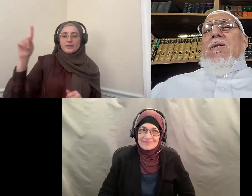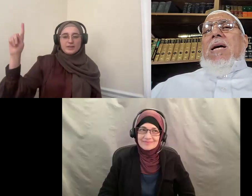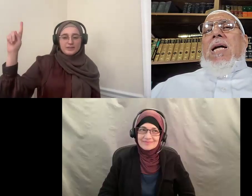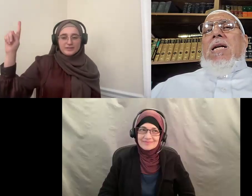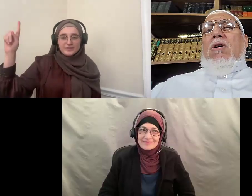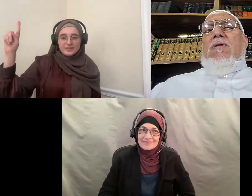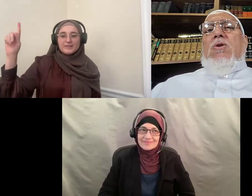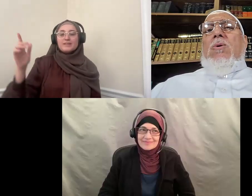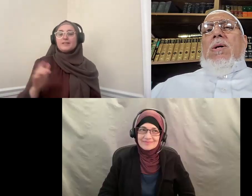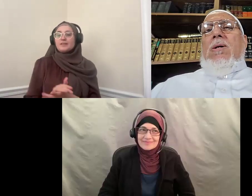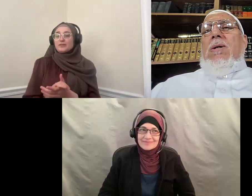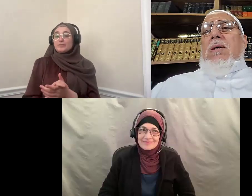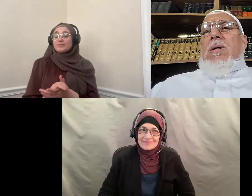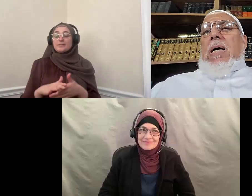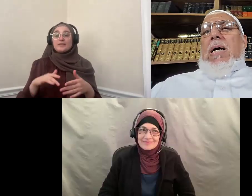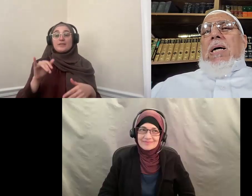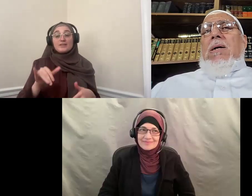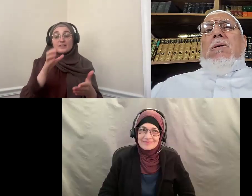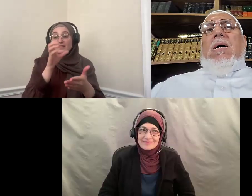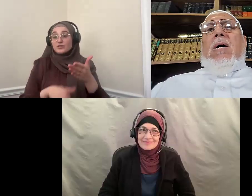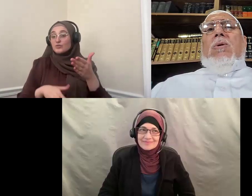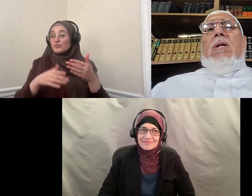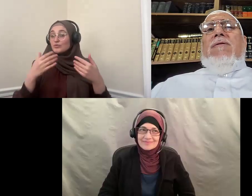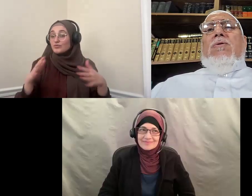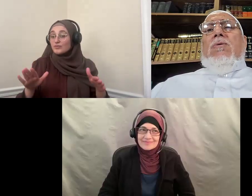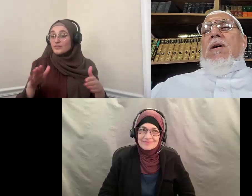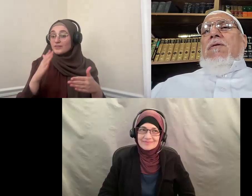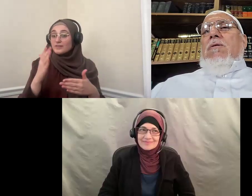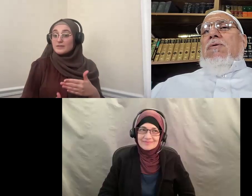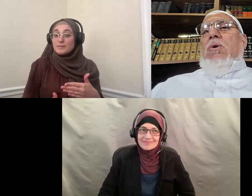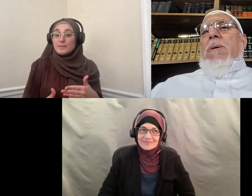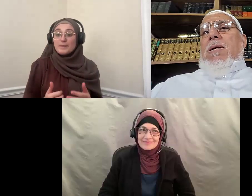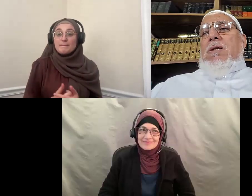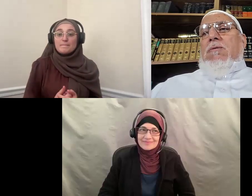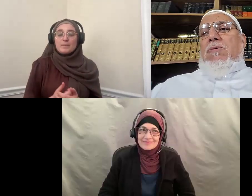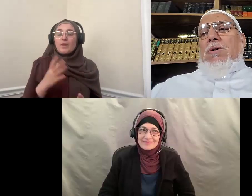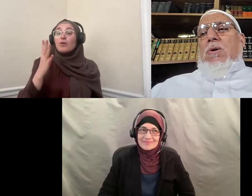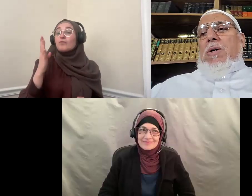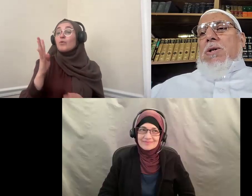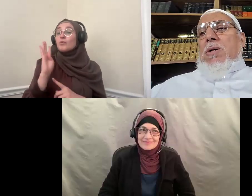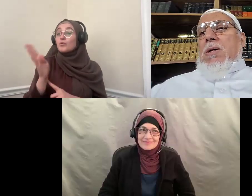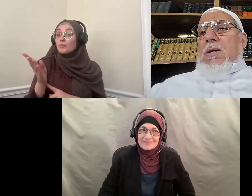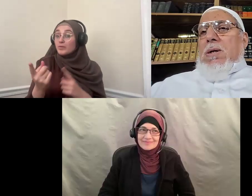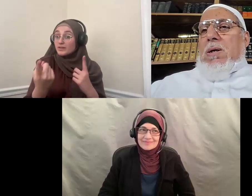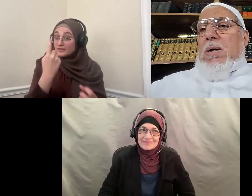This is the end of the surah, and I would love to give you 4 minutes for your